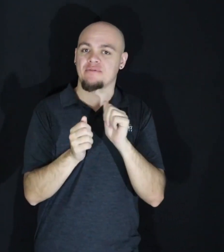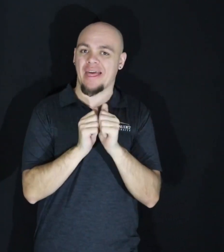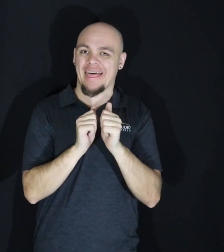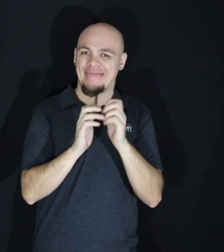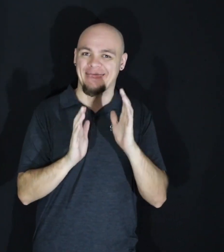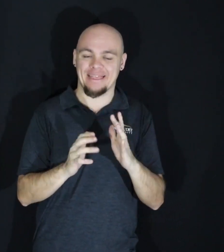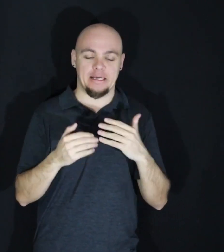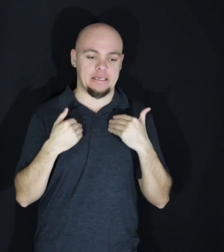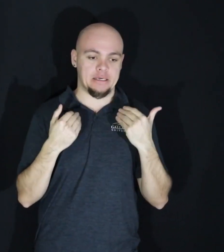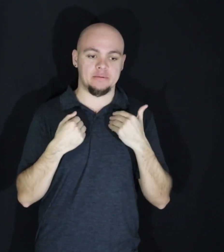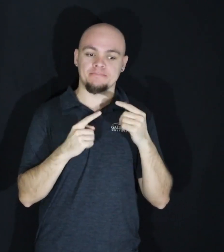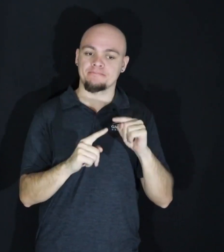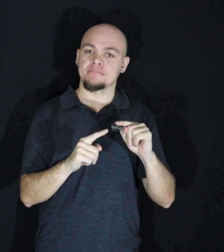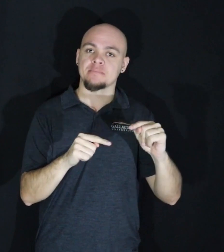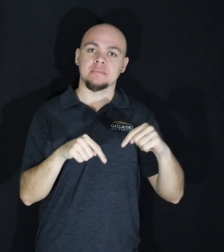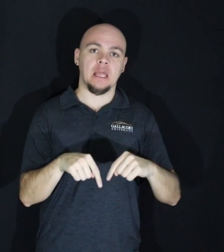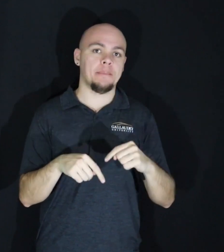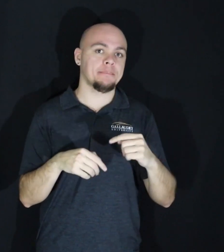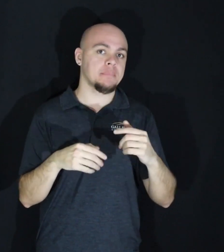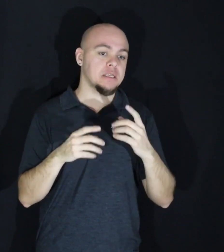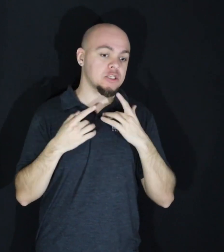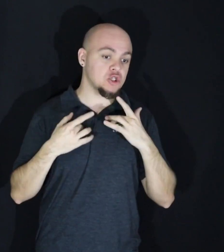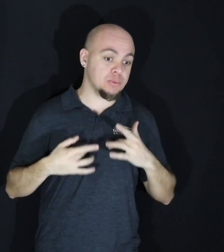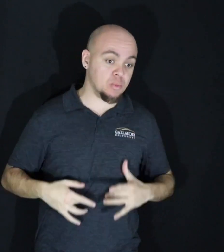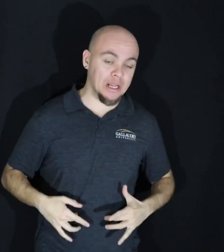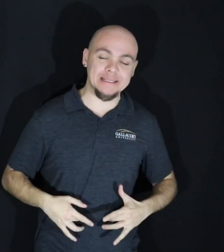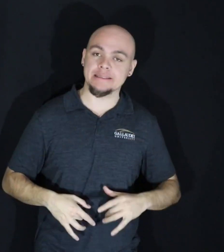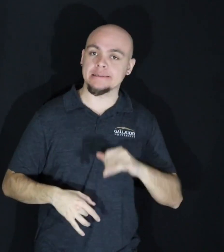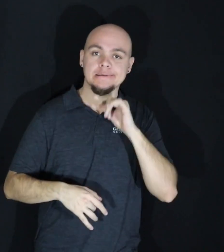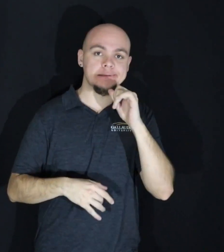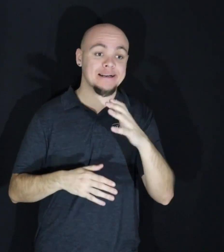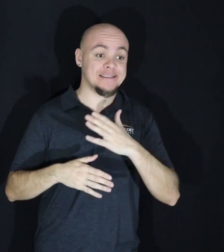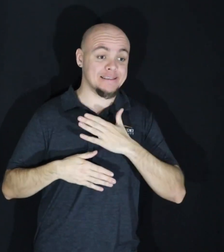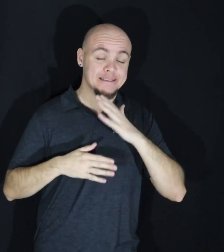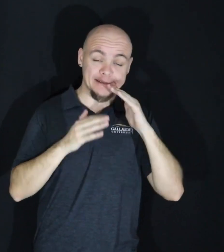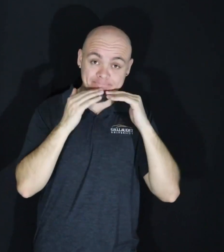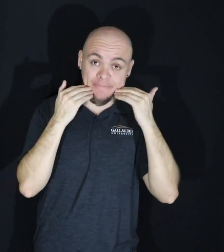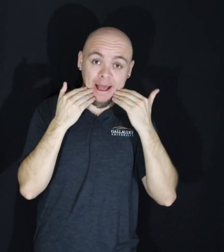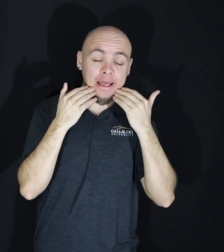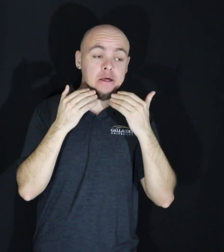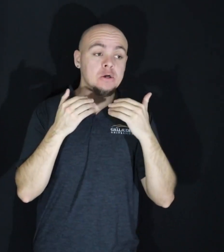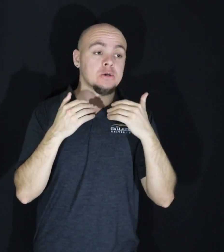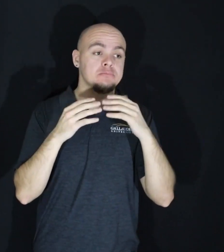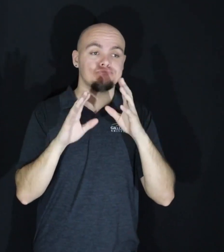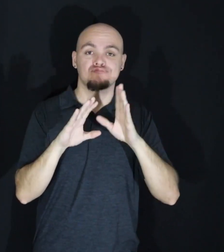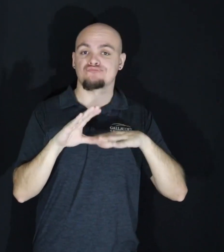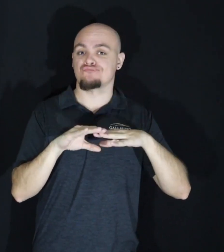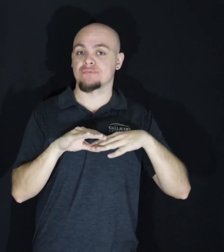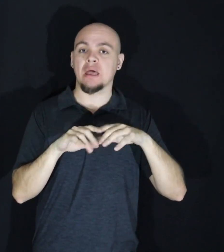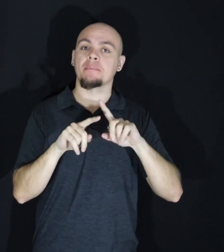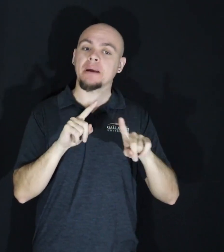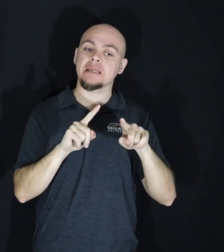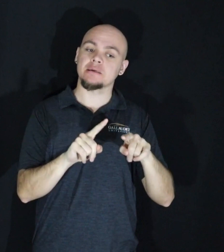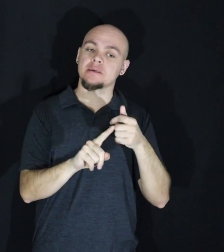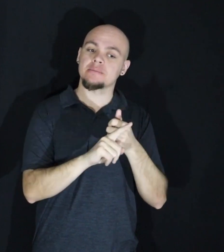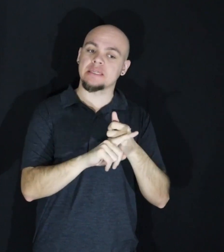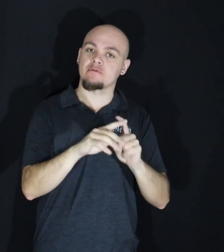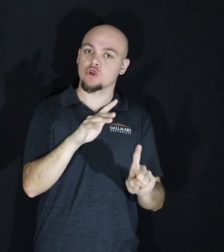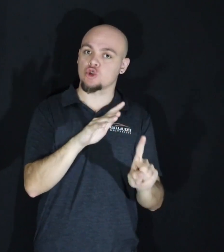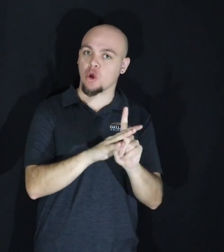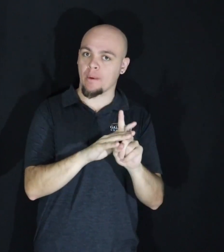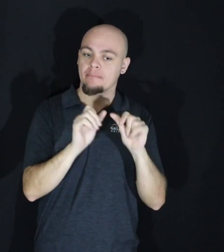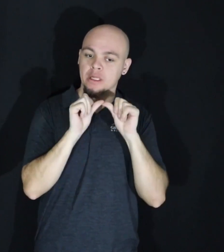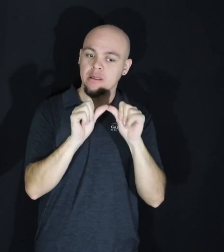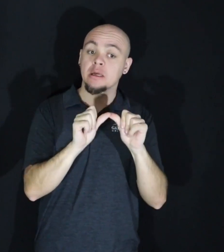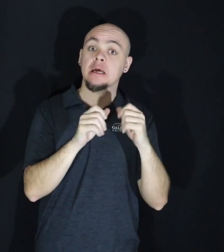young. He came to us very depressed, he wouldn't smile or talk, but he kept showing up. And fast forward to